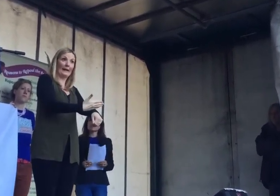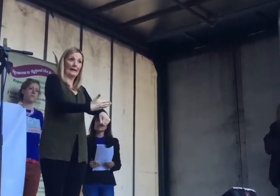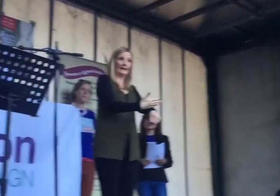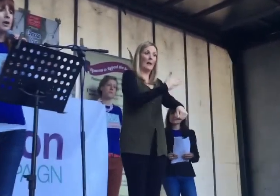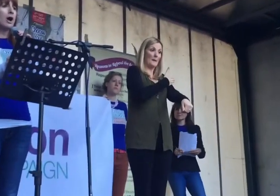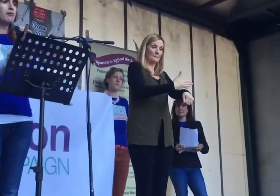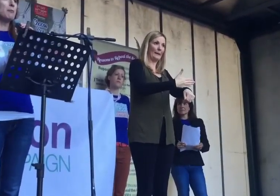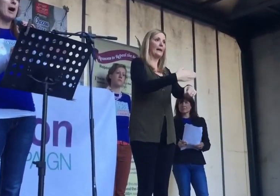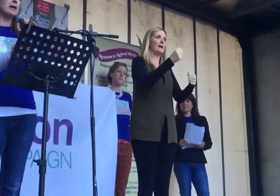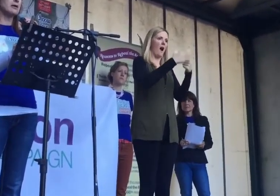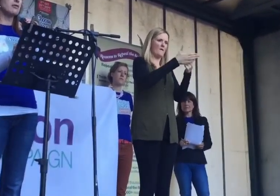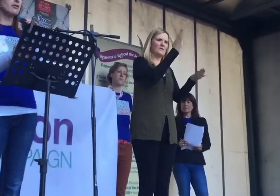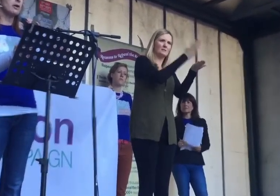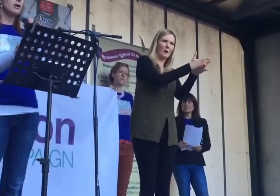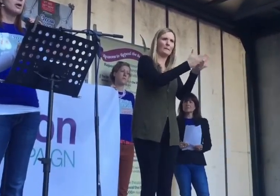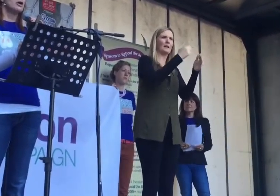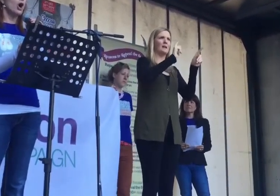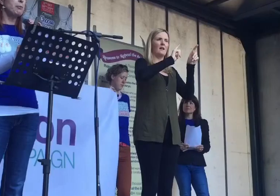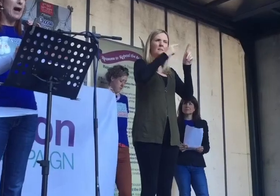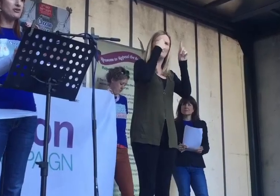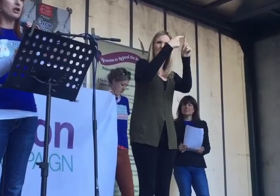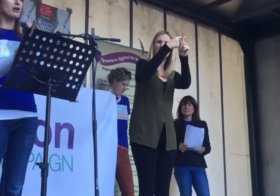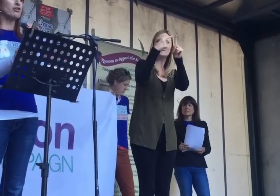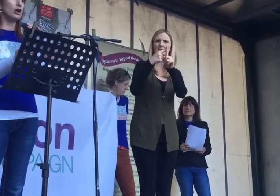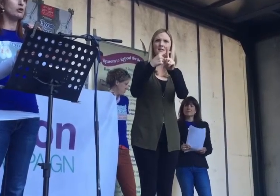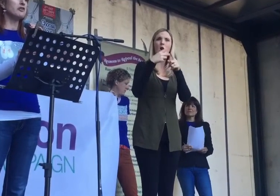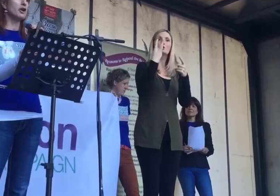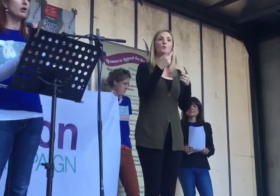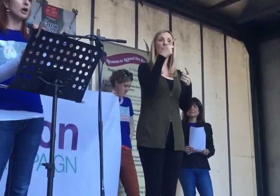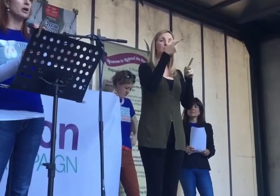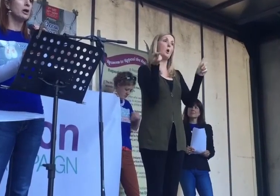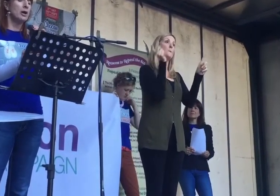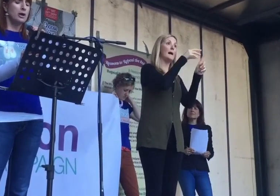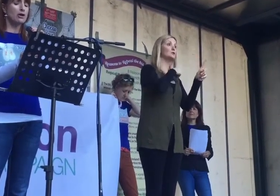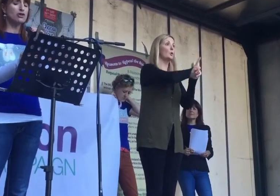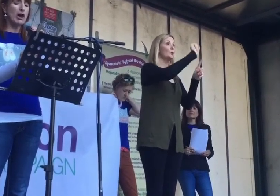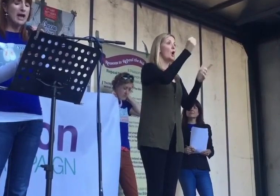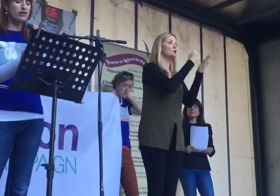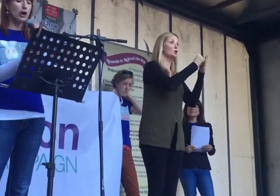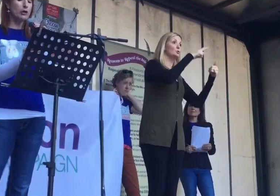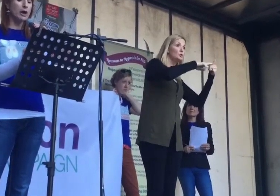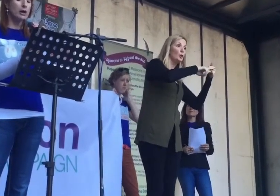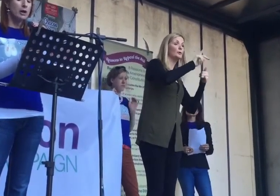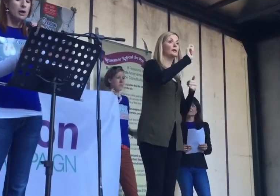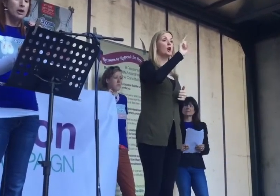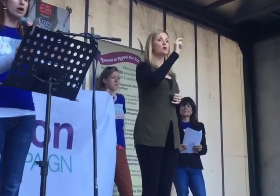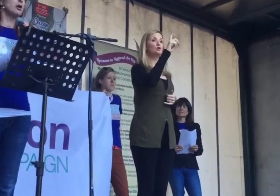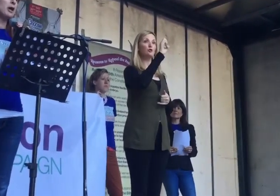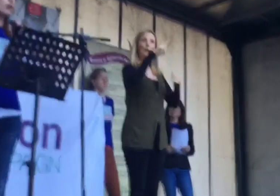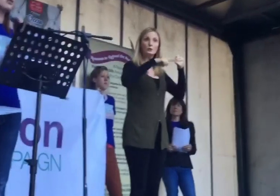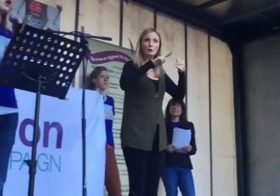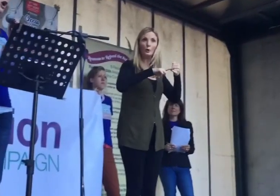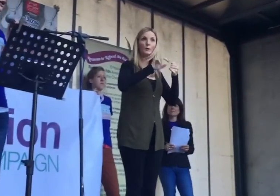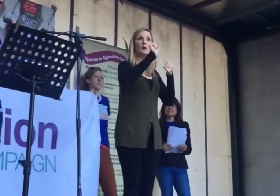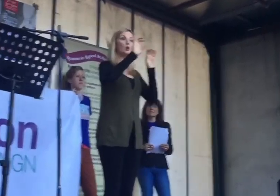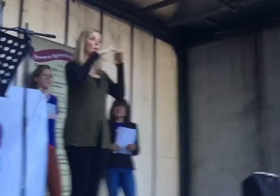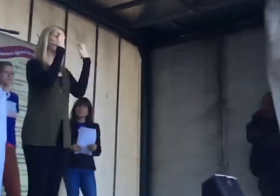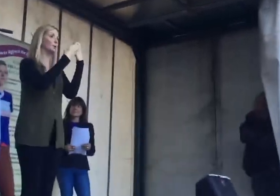of the end of the battles. Go back to your students' union, your trade union, your